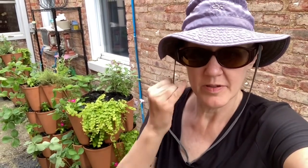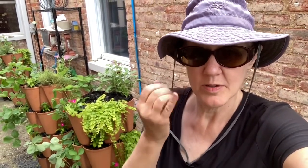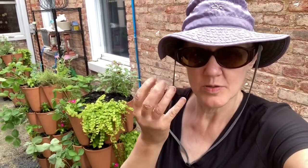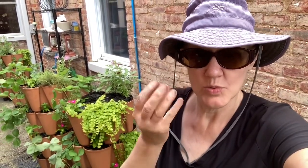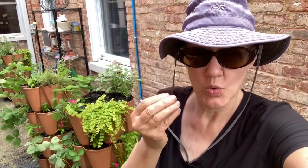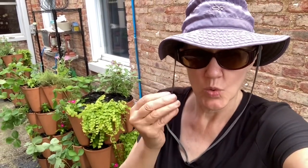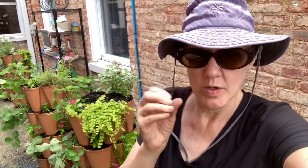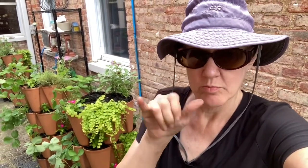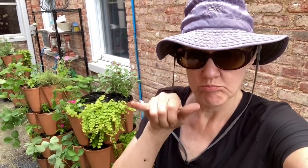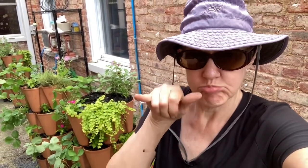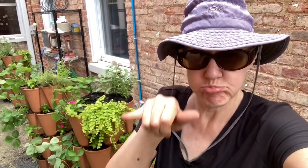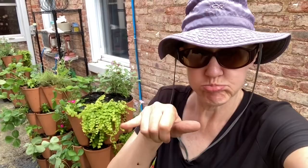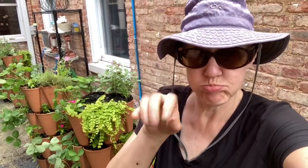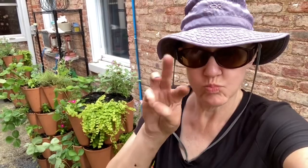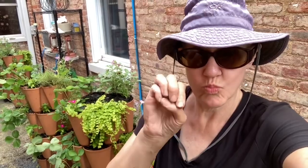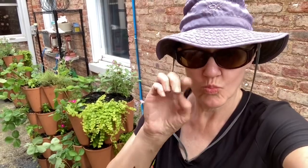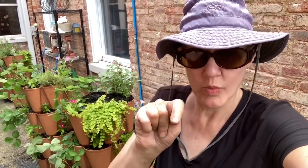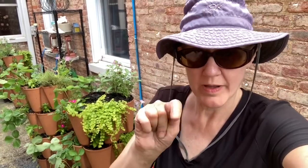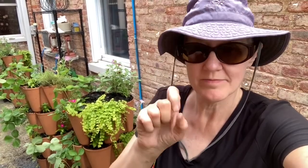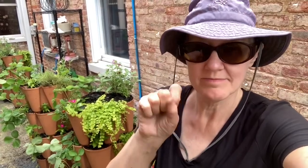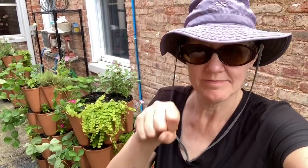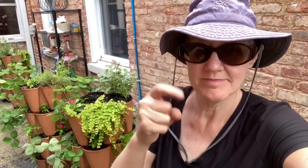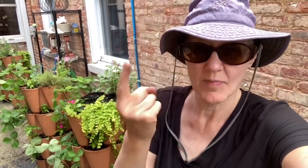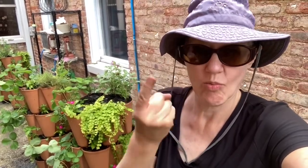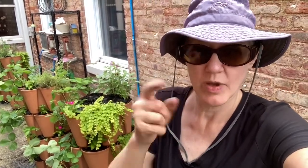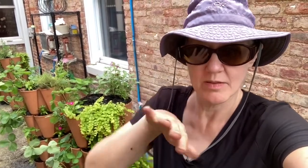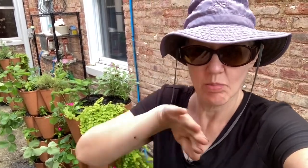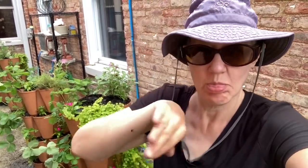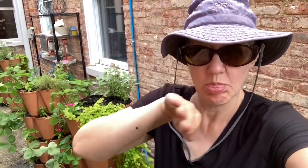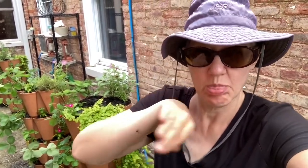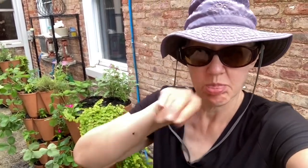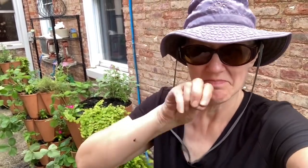And if the plants stay too moist, I can always remove the mulch.